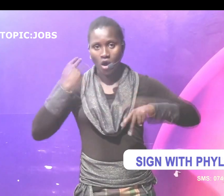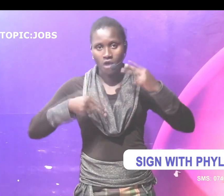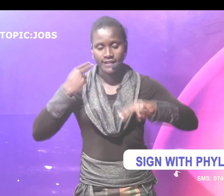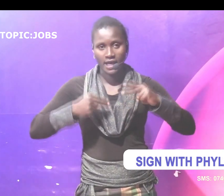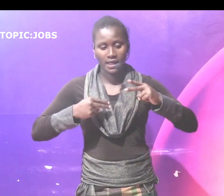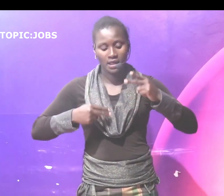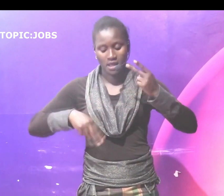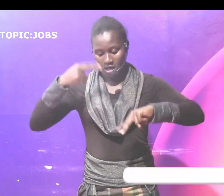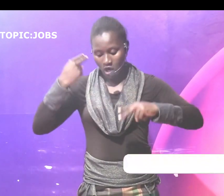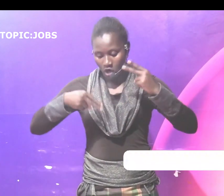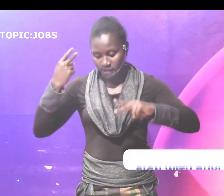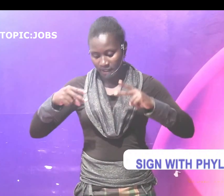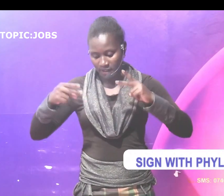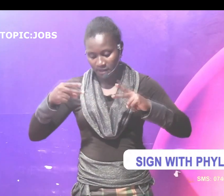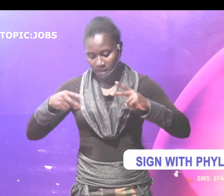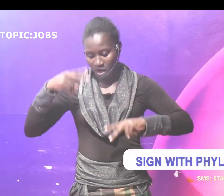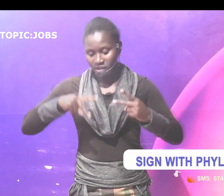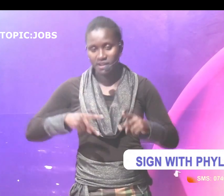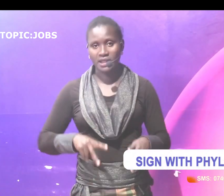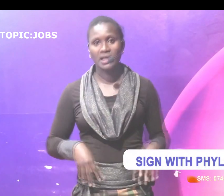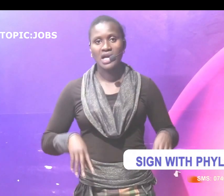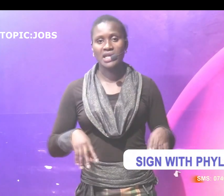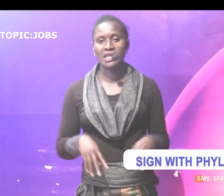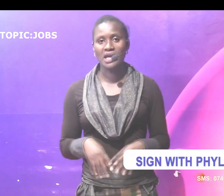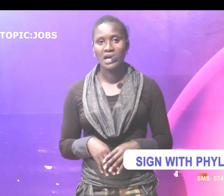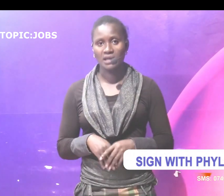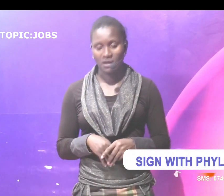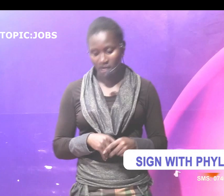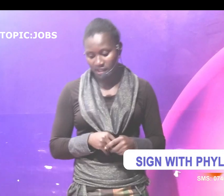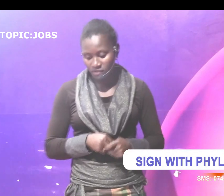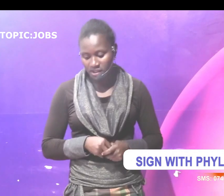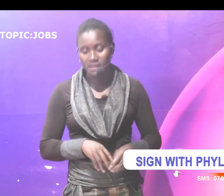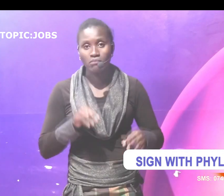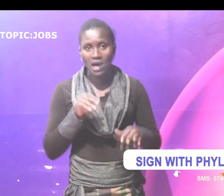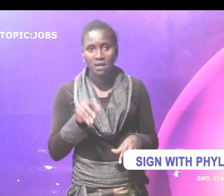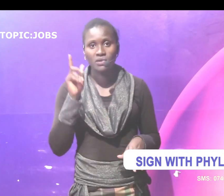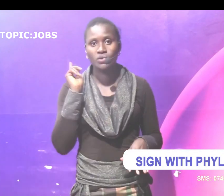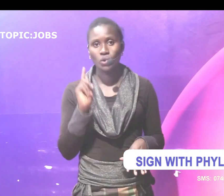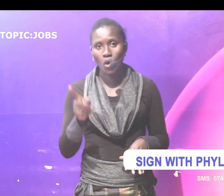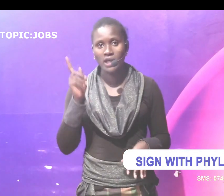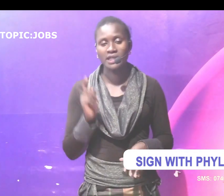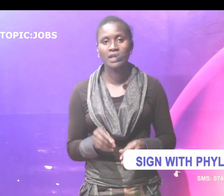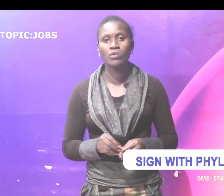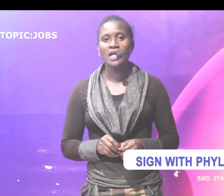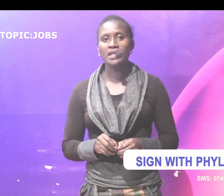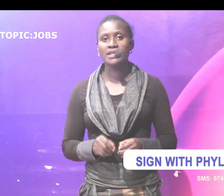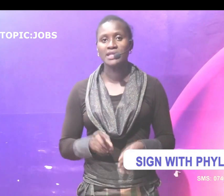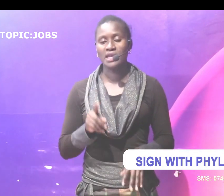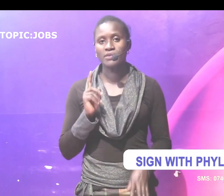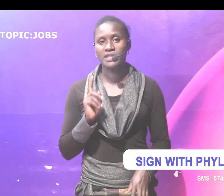hotel, hotel, hotel. And there our last one is bank, store, and keep. This is the same sign, have